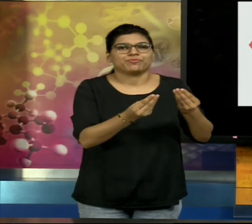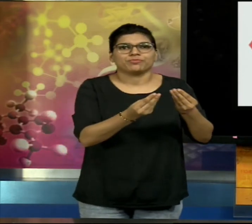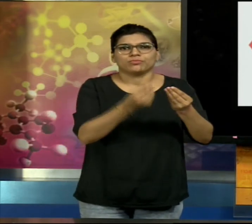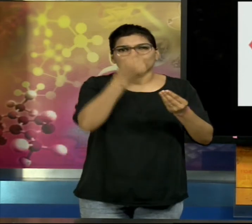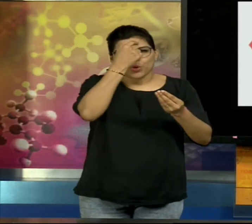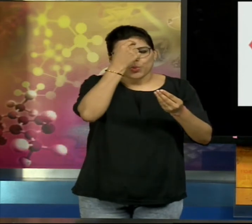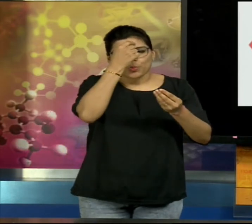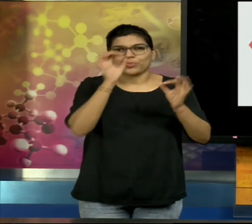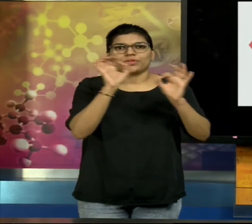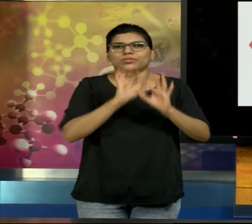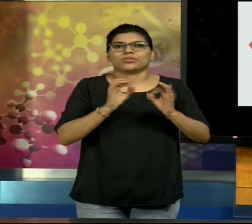Facilities.